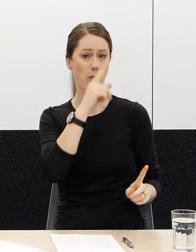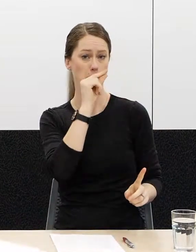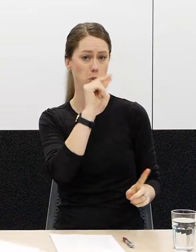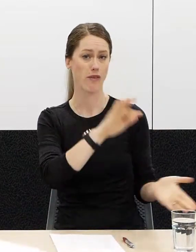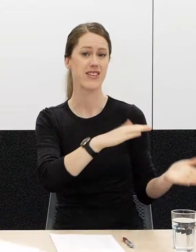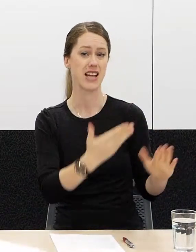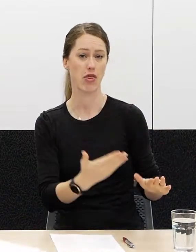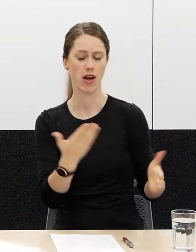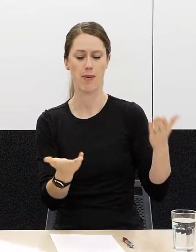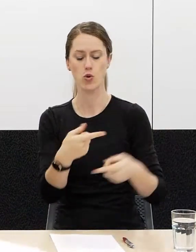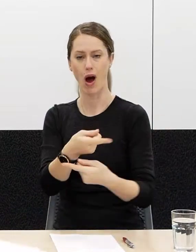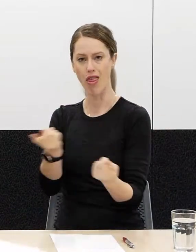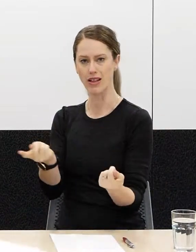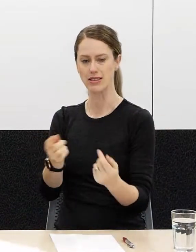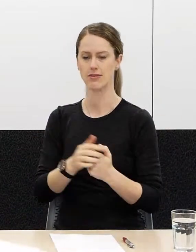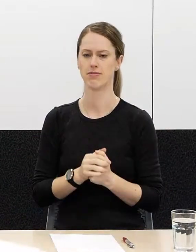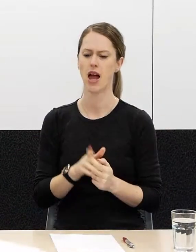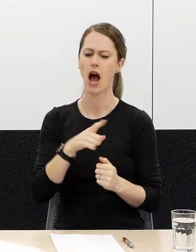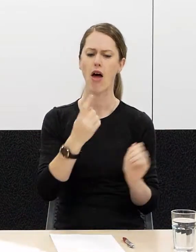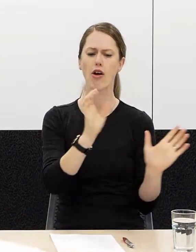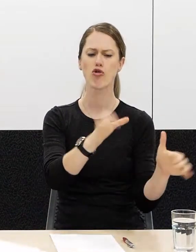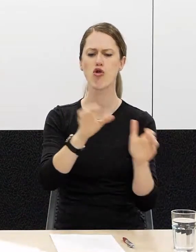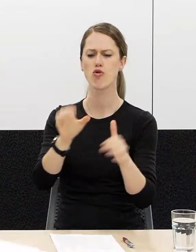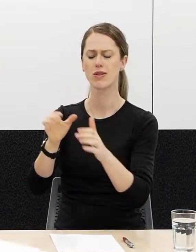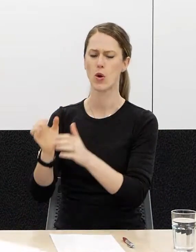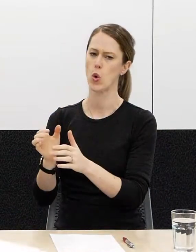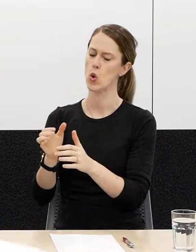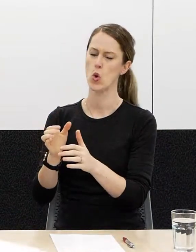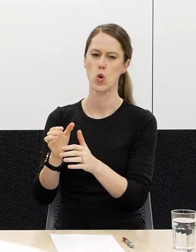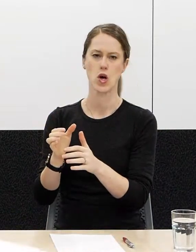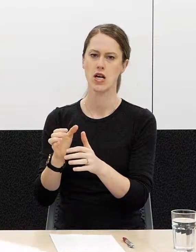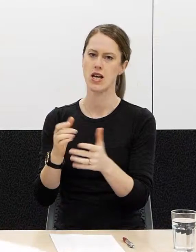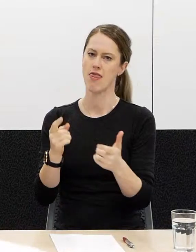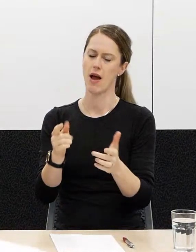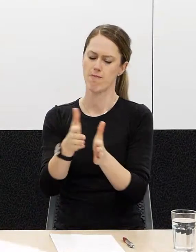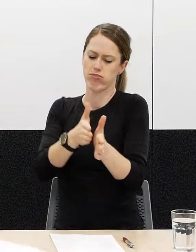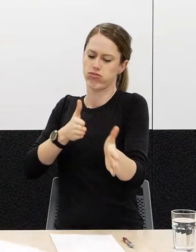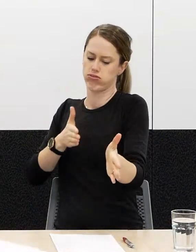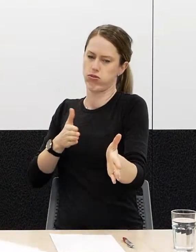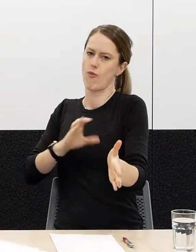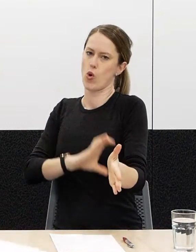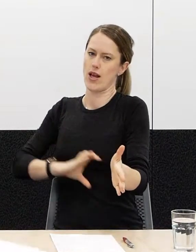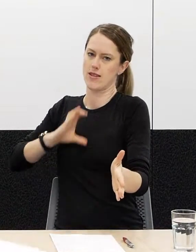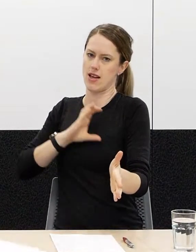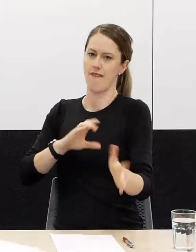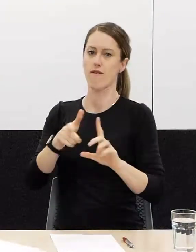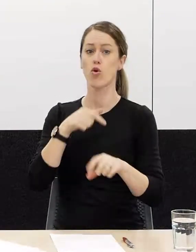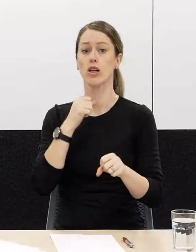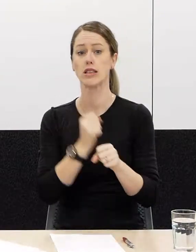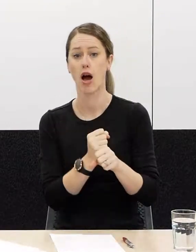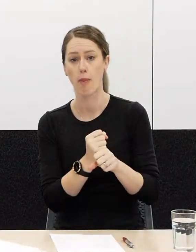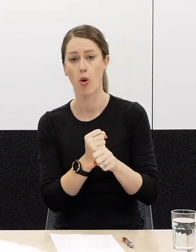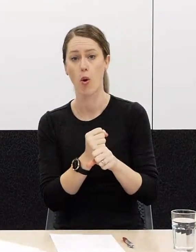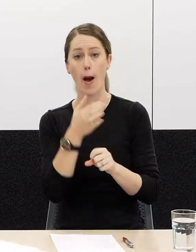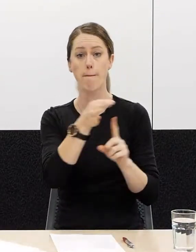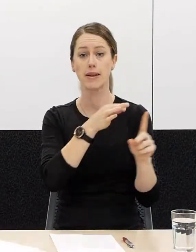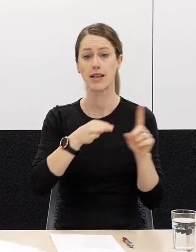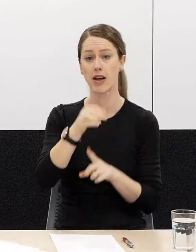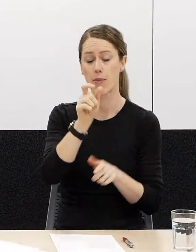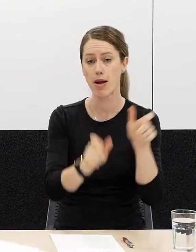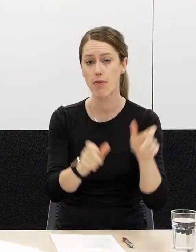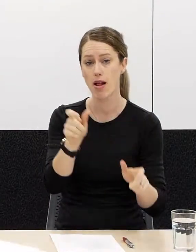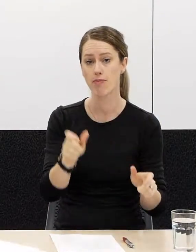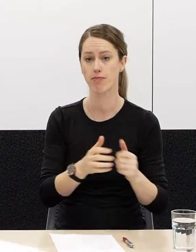it. And in addition, there are other groups who tend to do worse than other New Zealanders. So, for example, Pacific